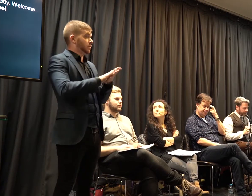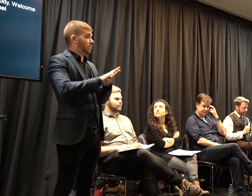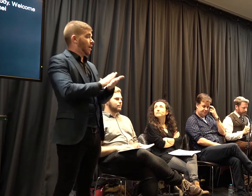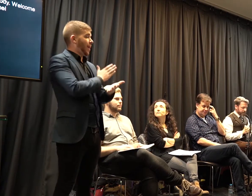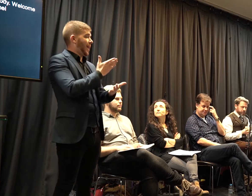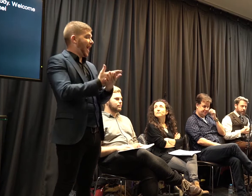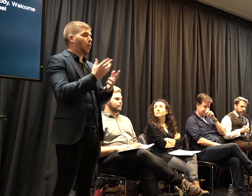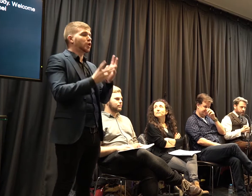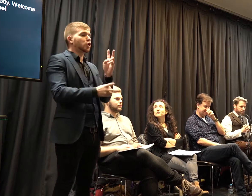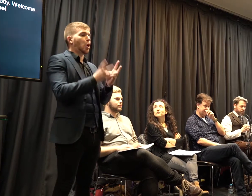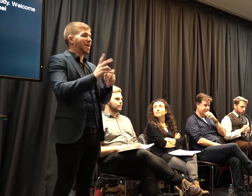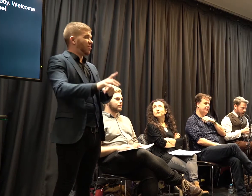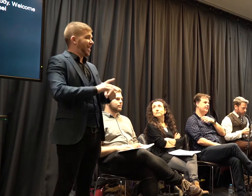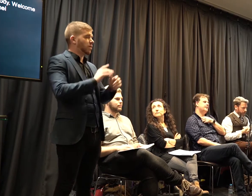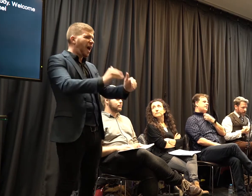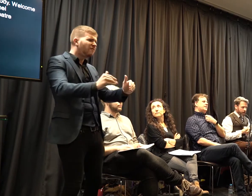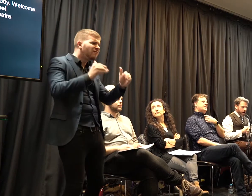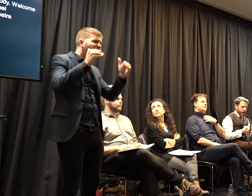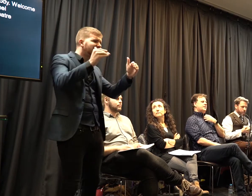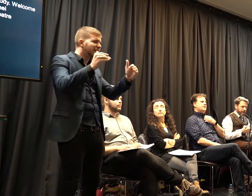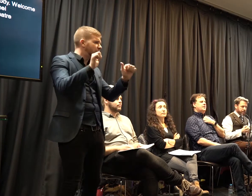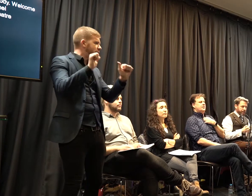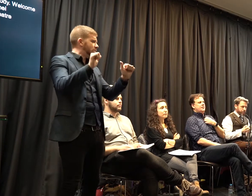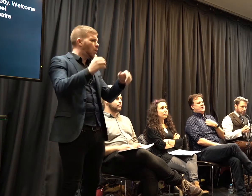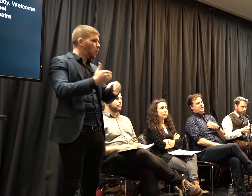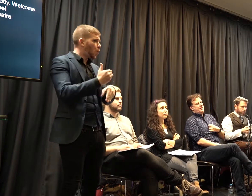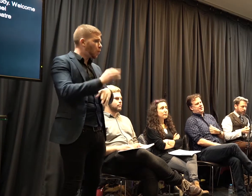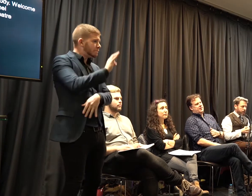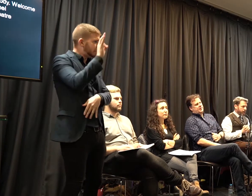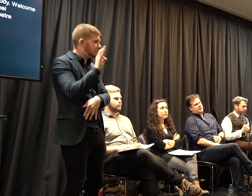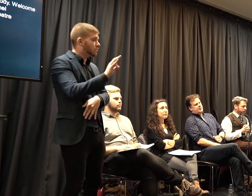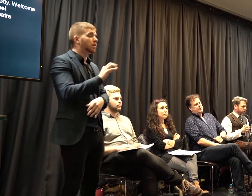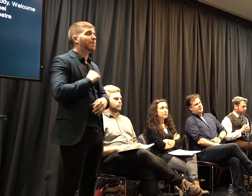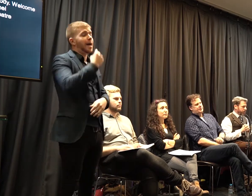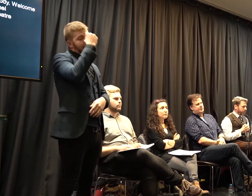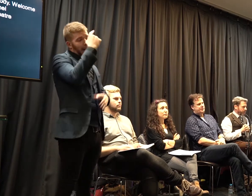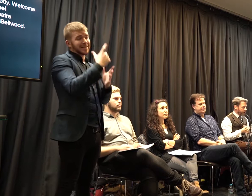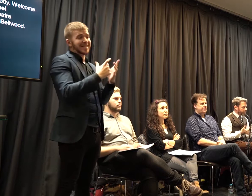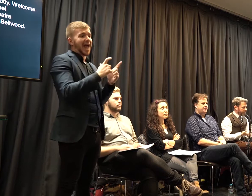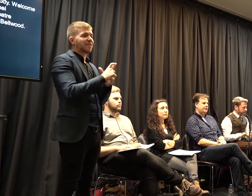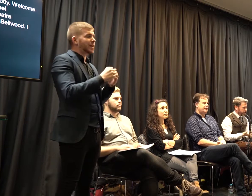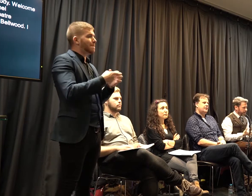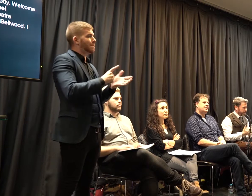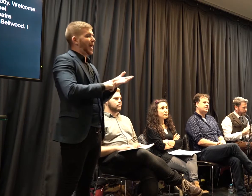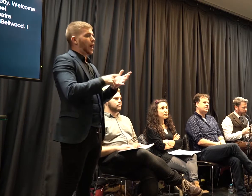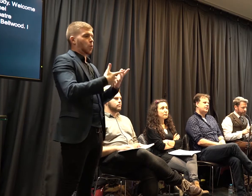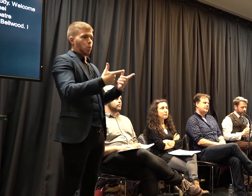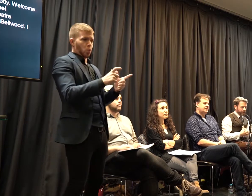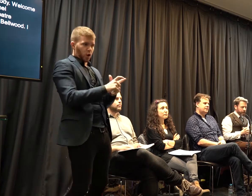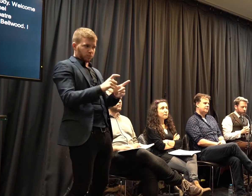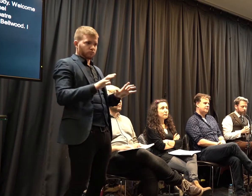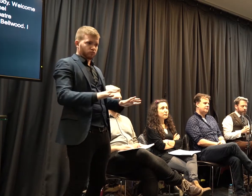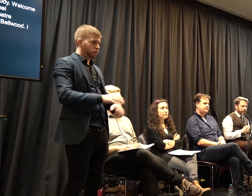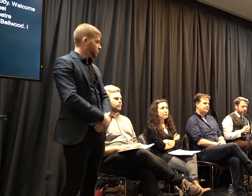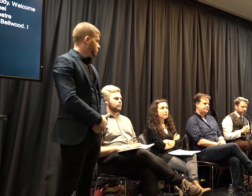interpreted theatre effective? Does it work? My name is David Bellwood. I should disclose some interests from